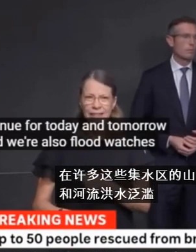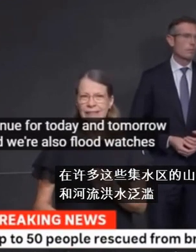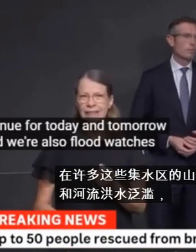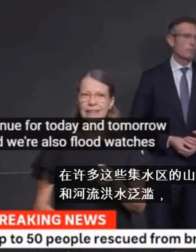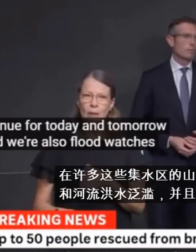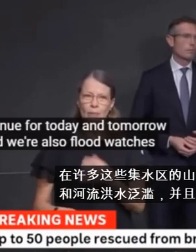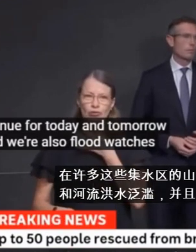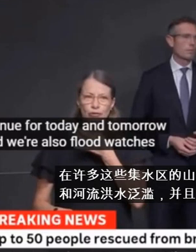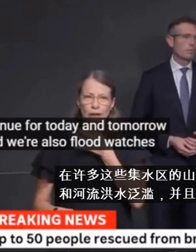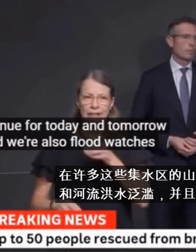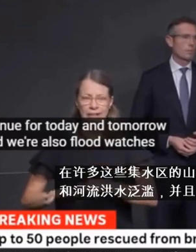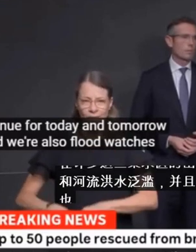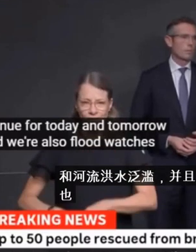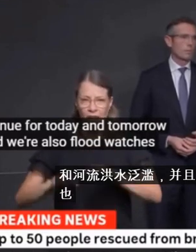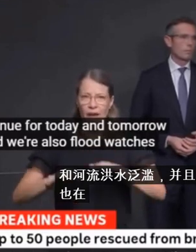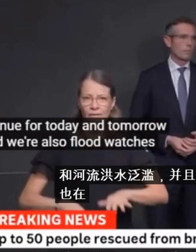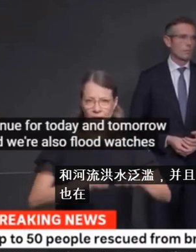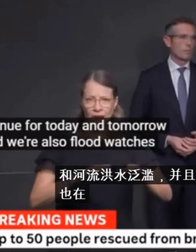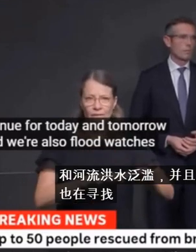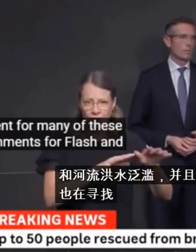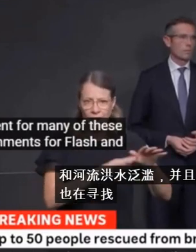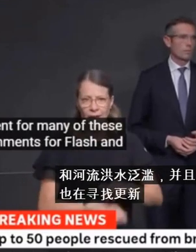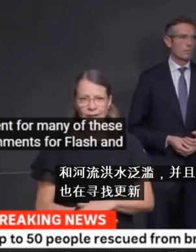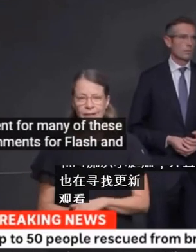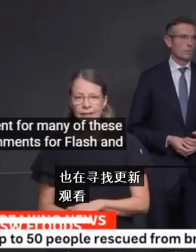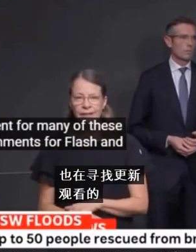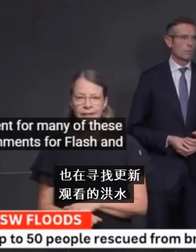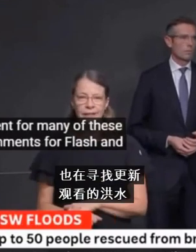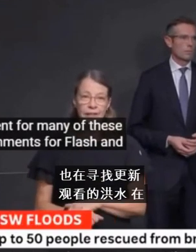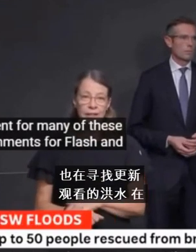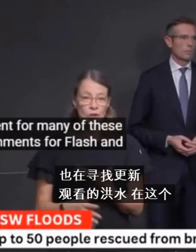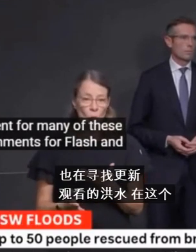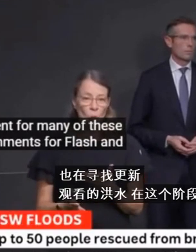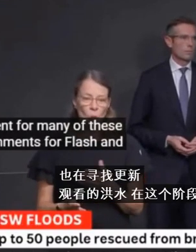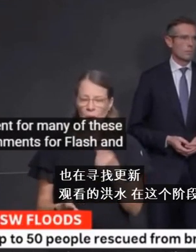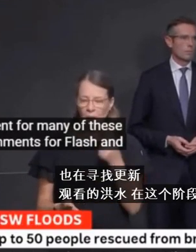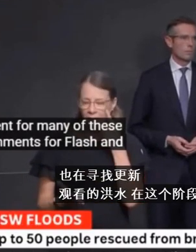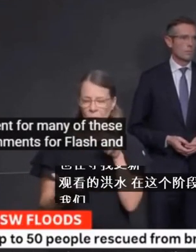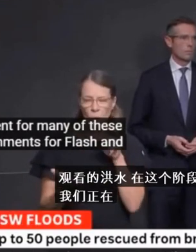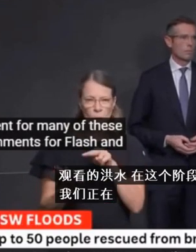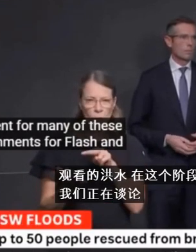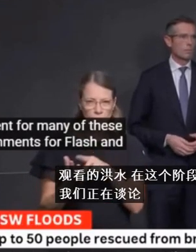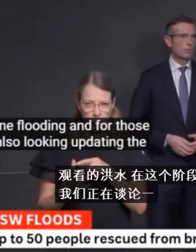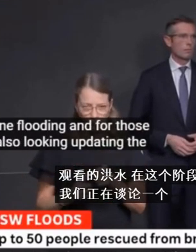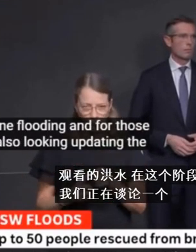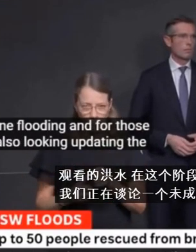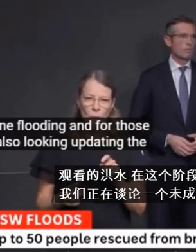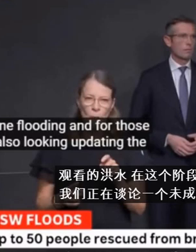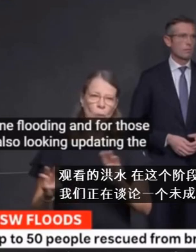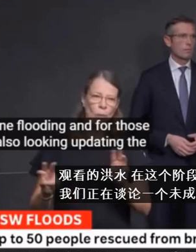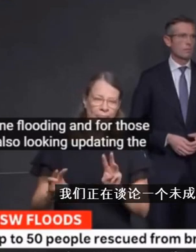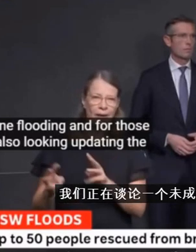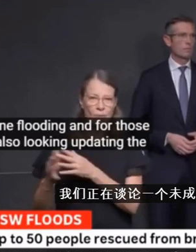riverine flooding. And for those who are also looking at updating the flood watches at the moment, at this stage we're talking a